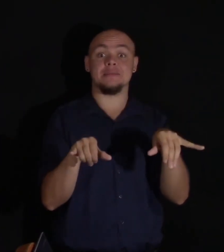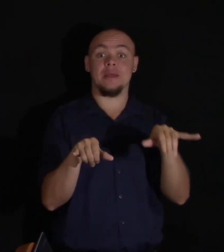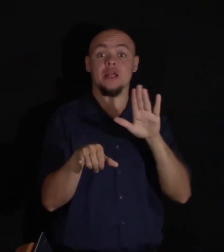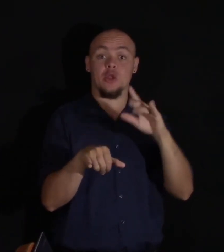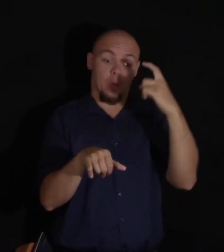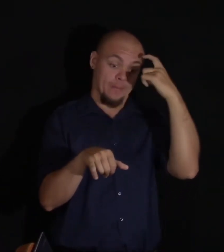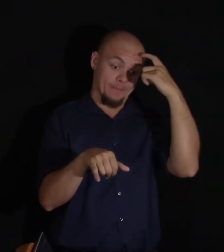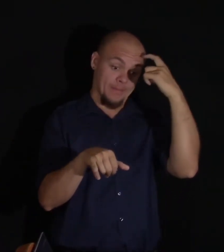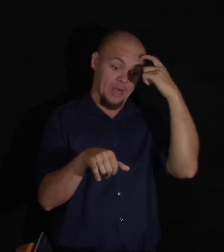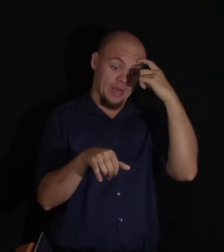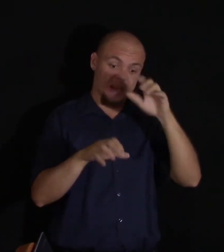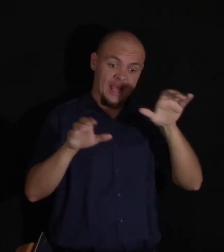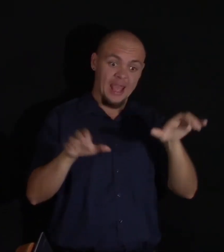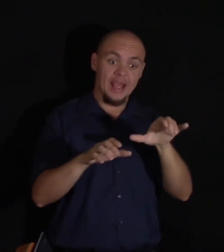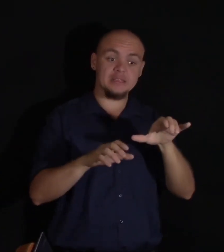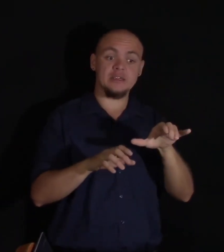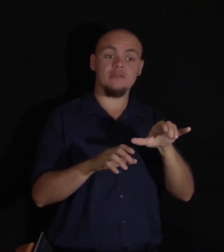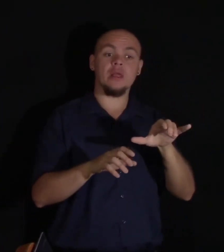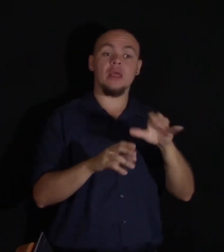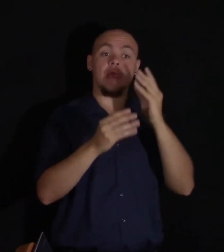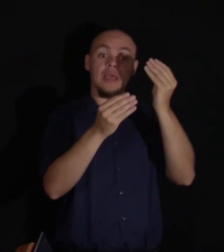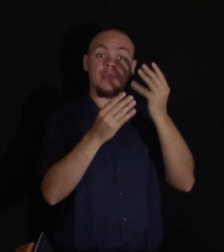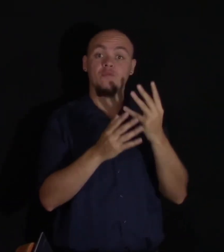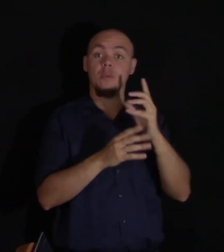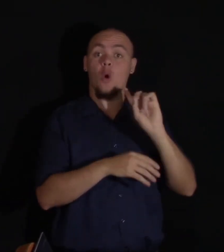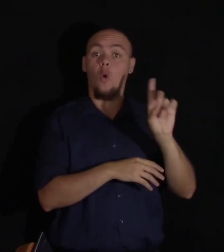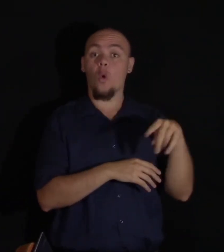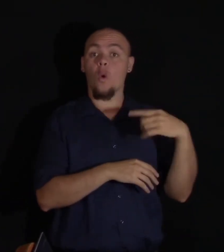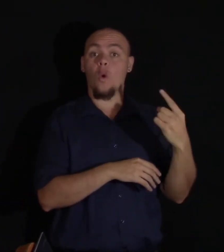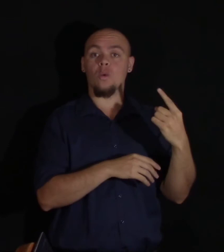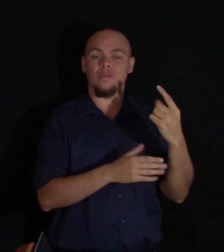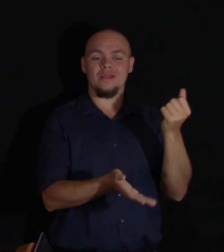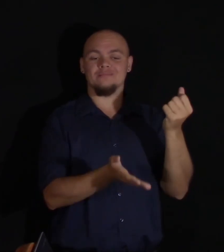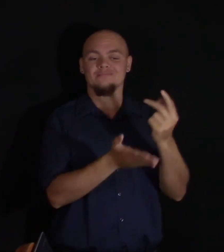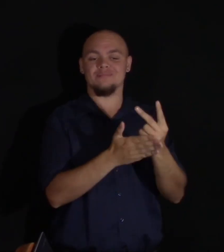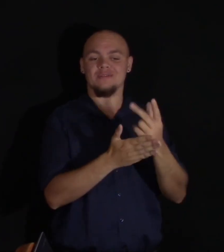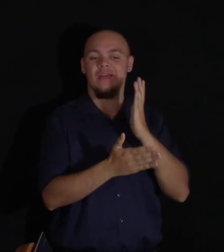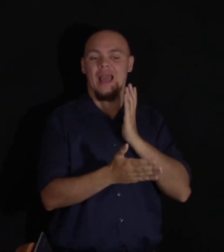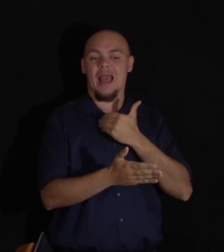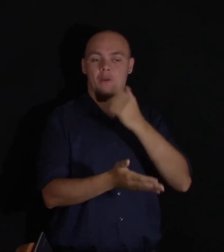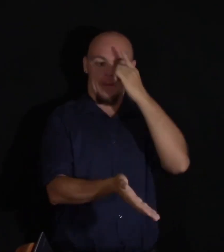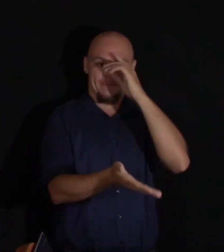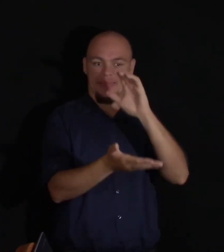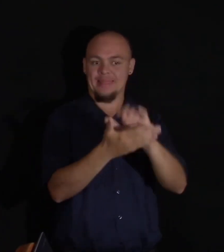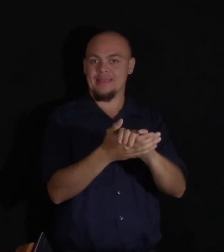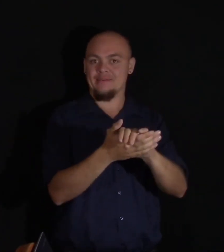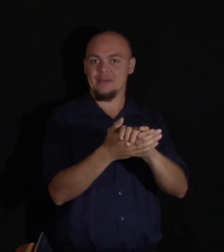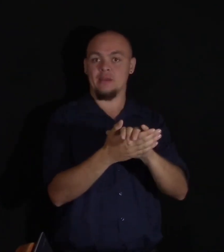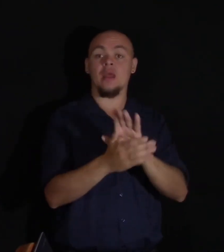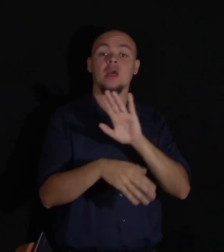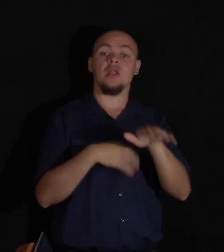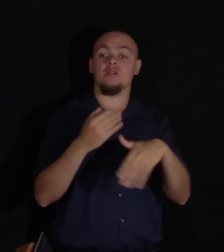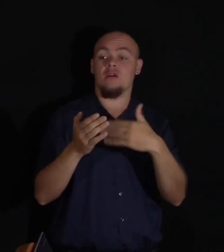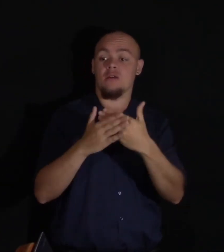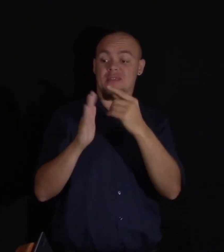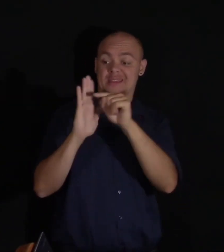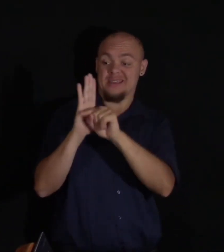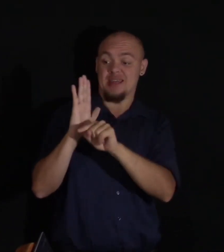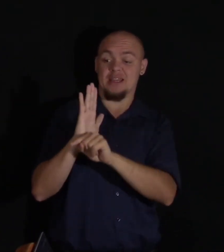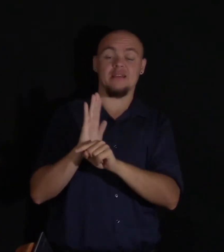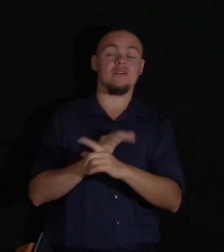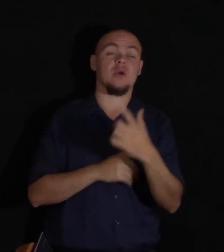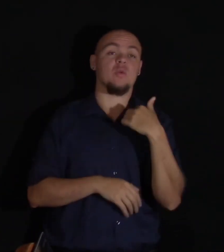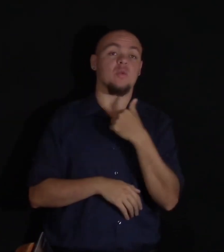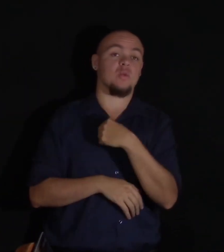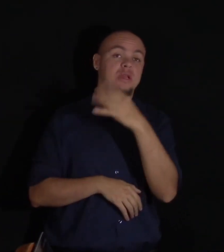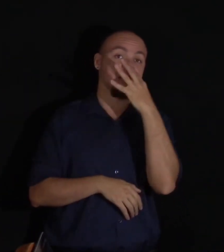we actively seek only information that confirms our beliefs, and we reject information that disconfirms